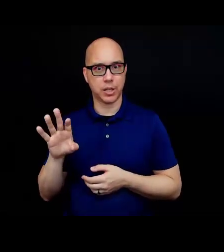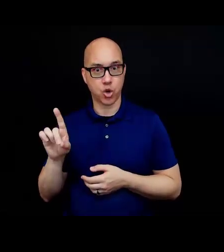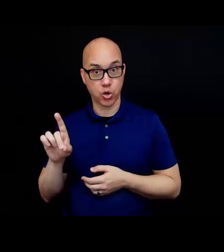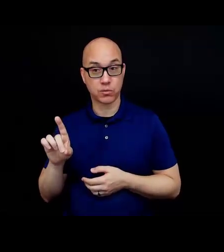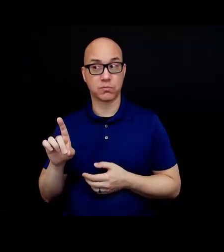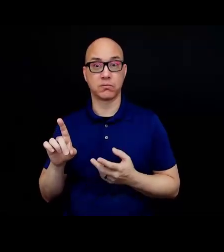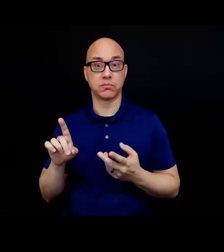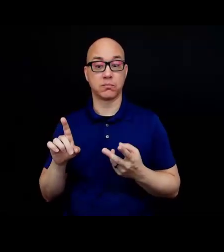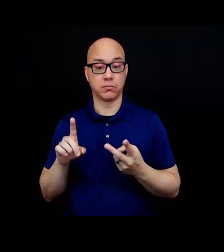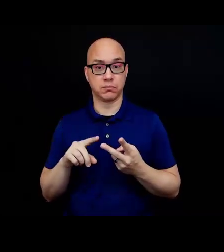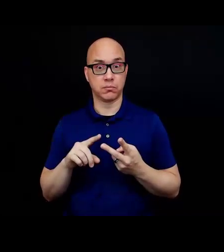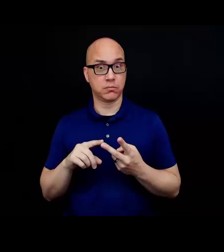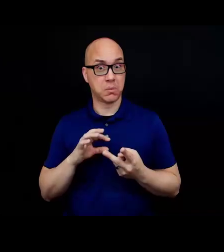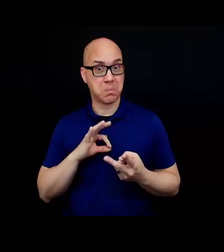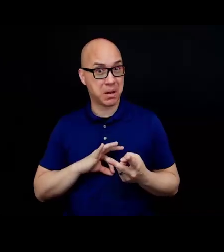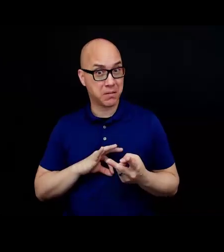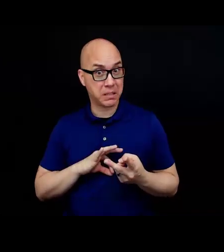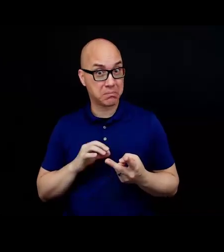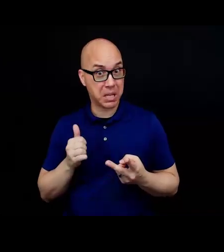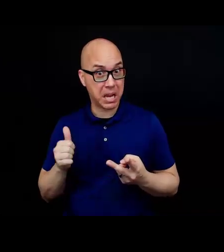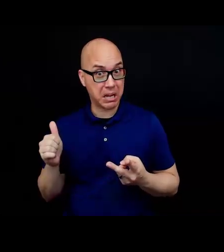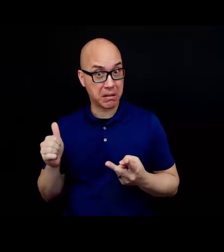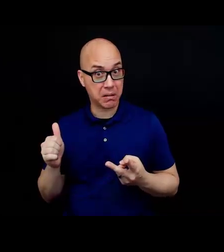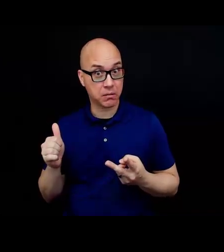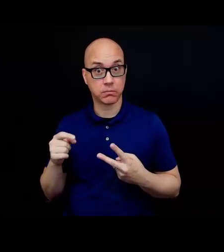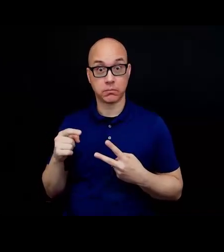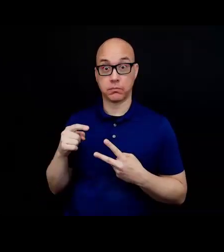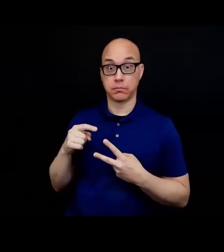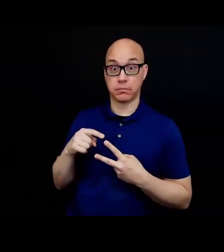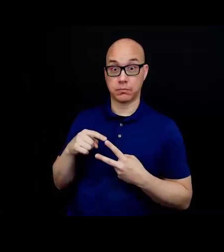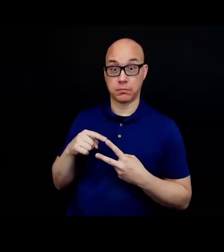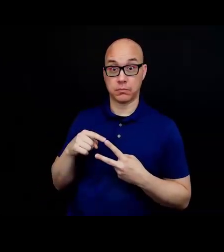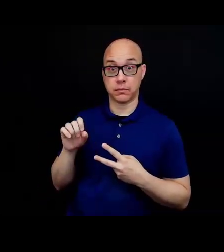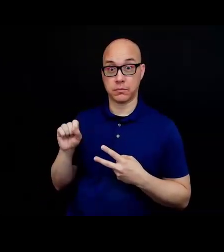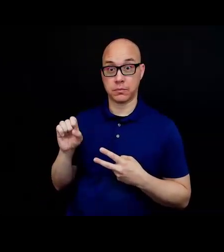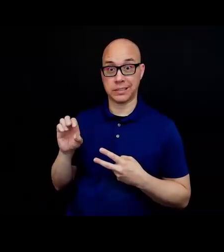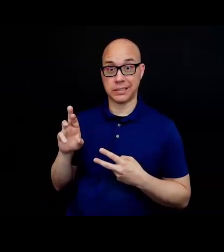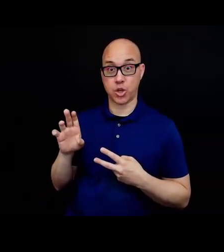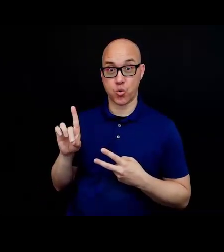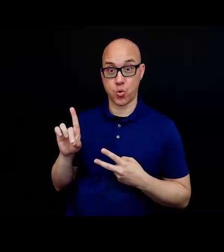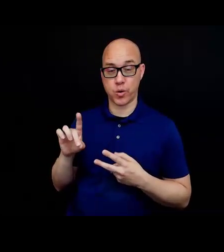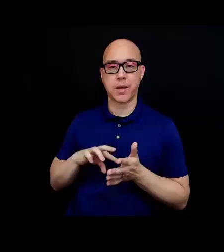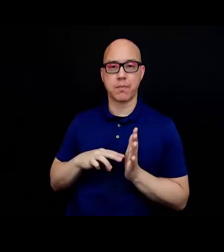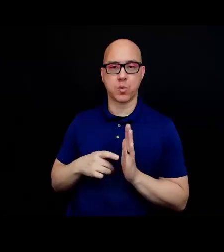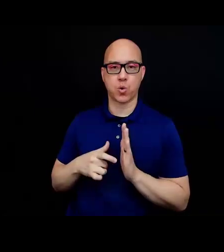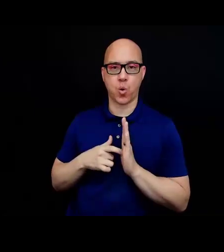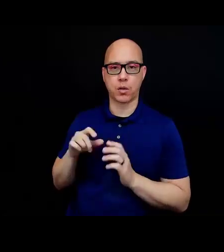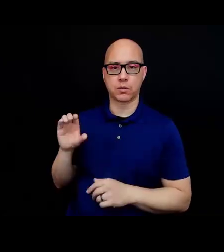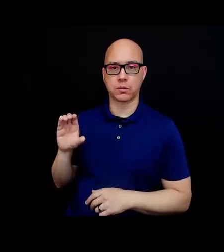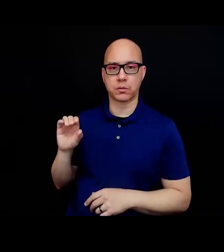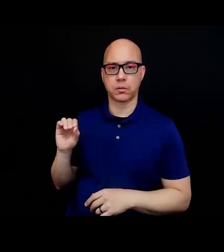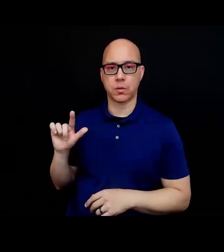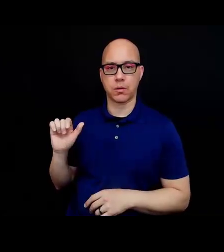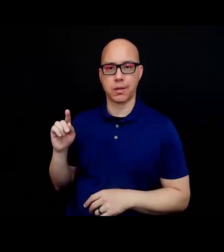unsecured, because when you're talking secured, you have to have the collateral. And that's when the SBA comes